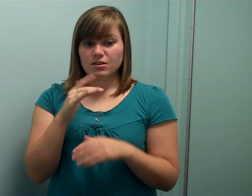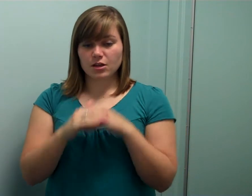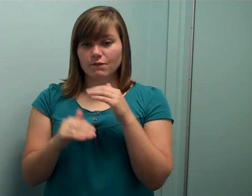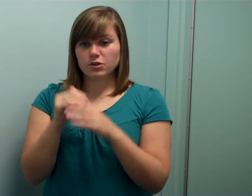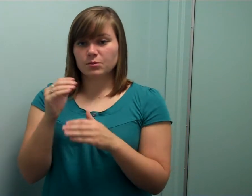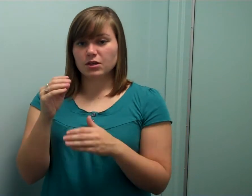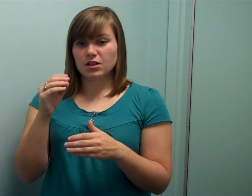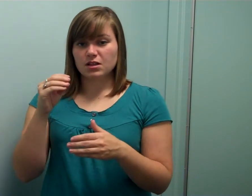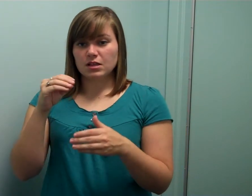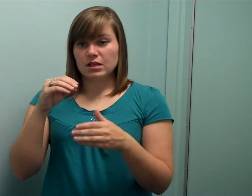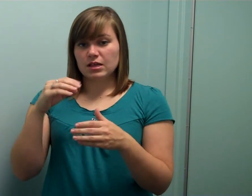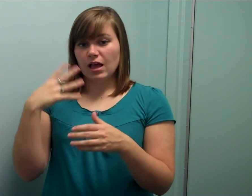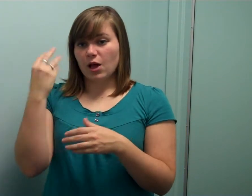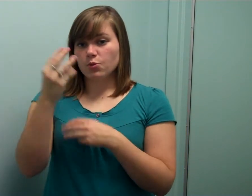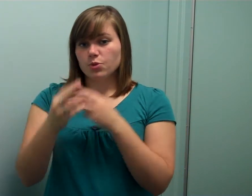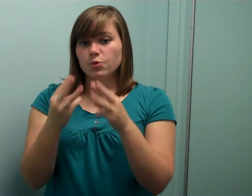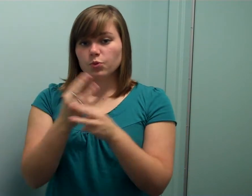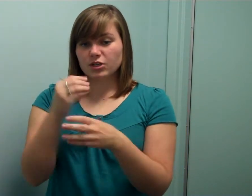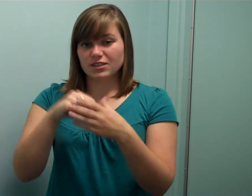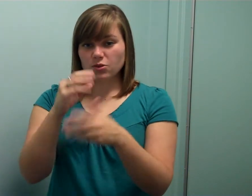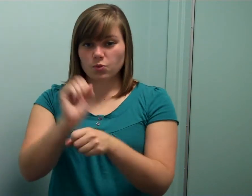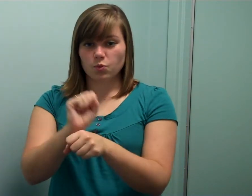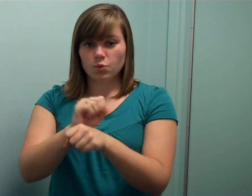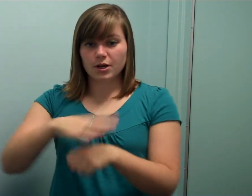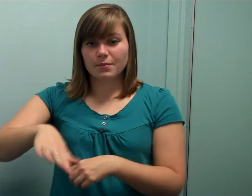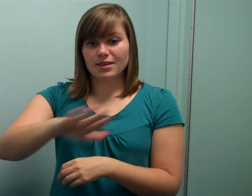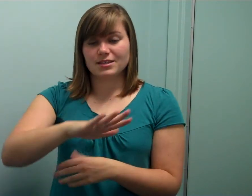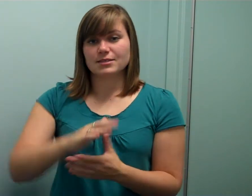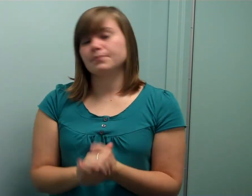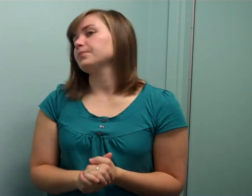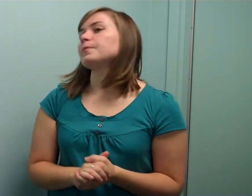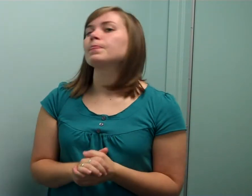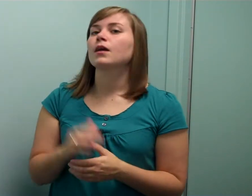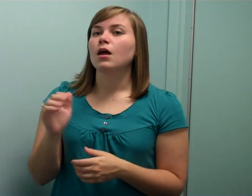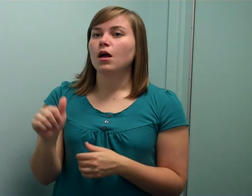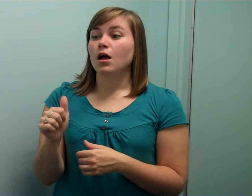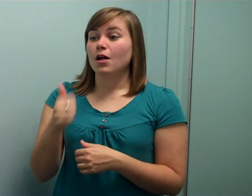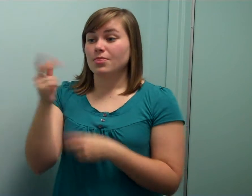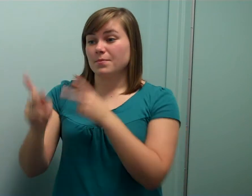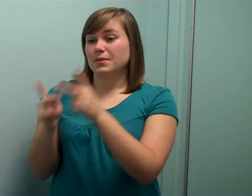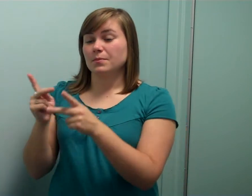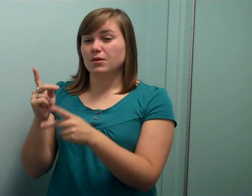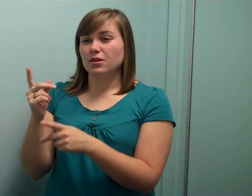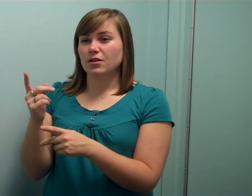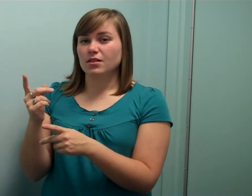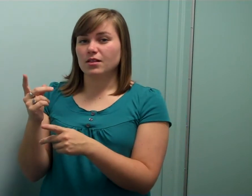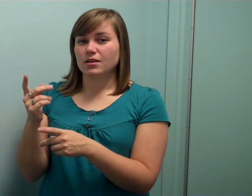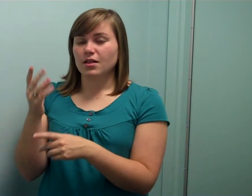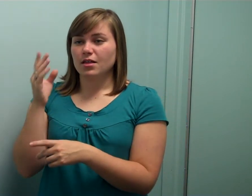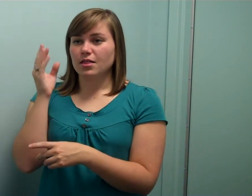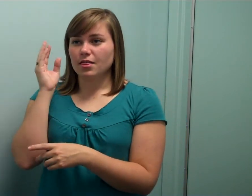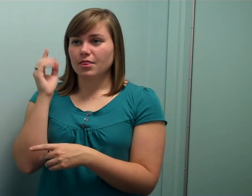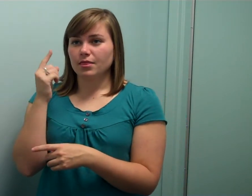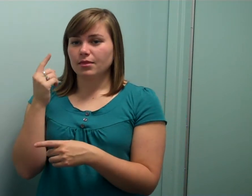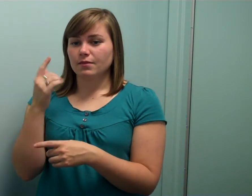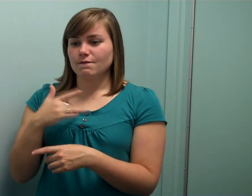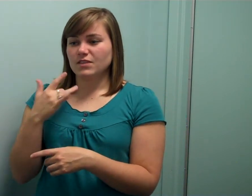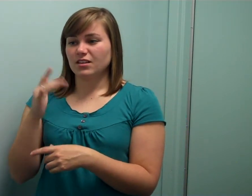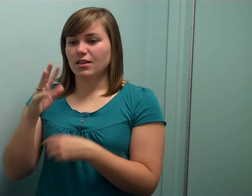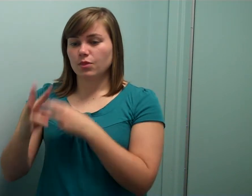the workplace. And others still seem to make the whole world their home. But when a challenge is presented that